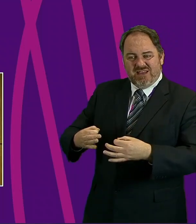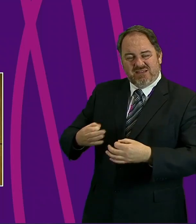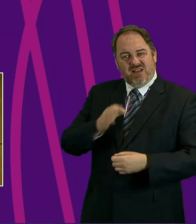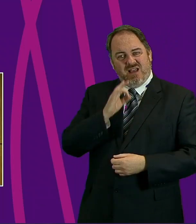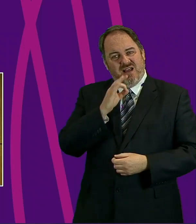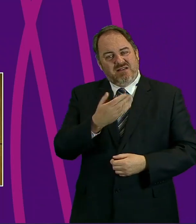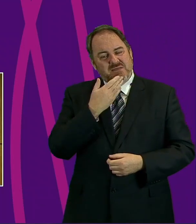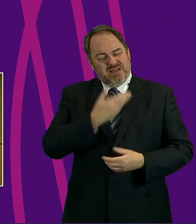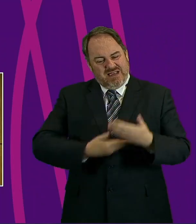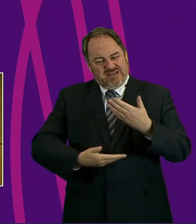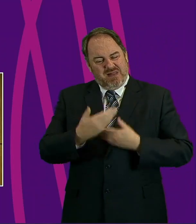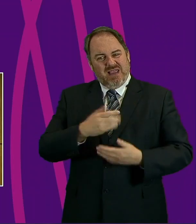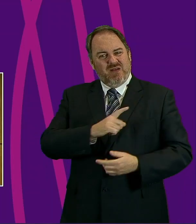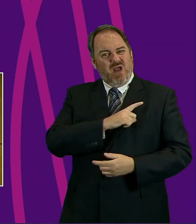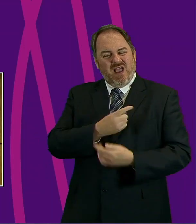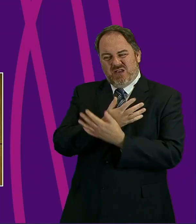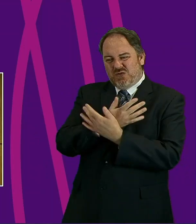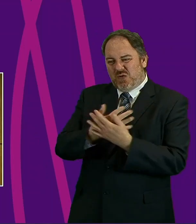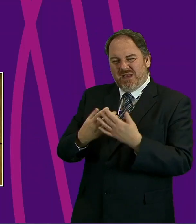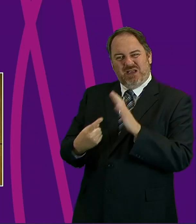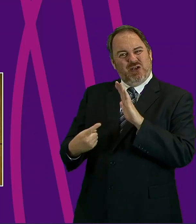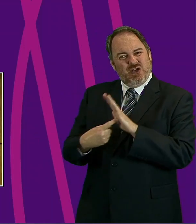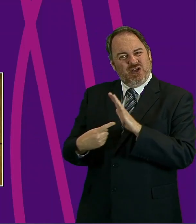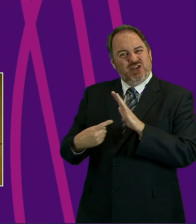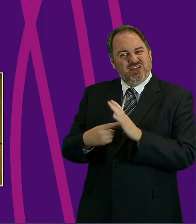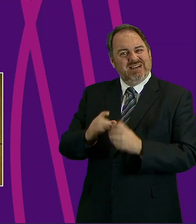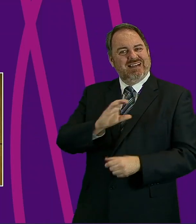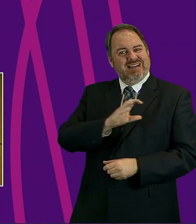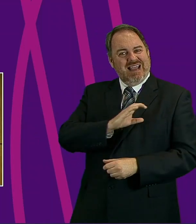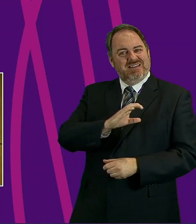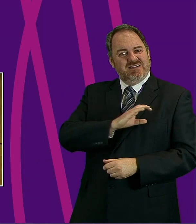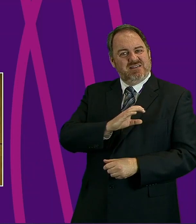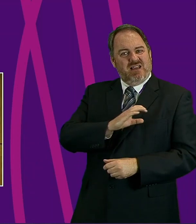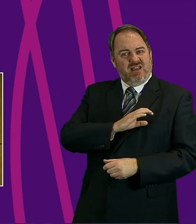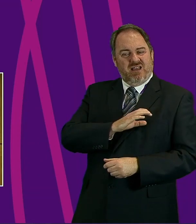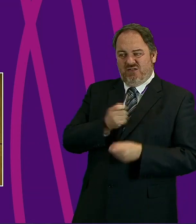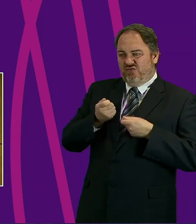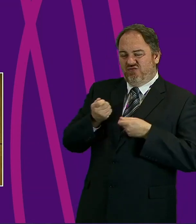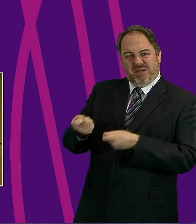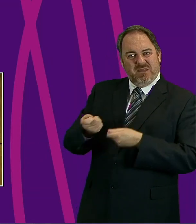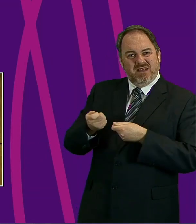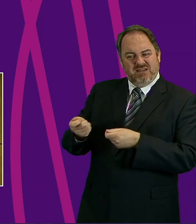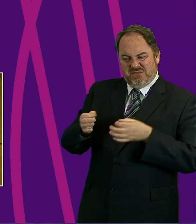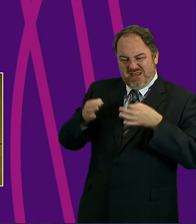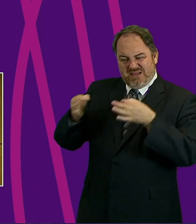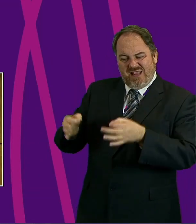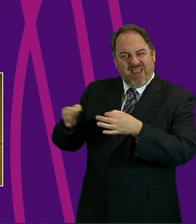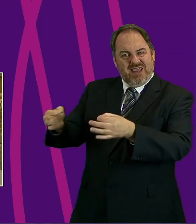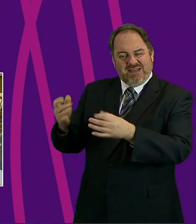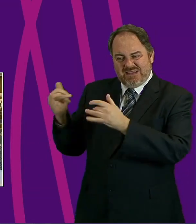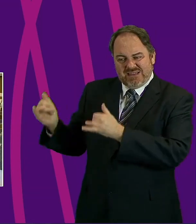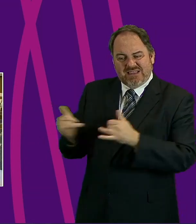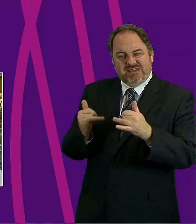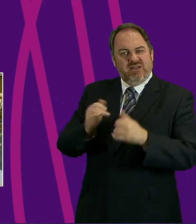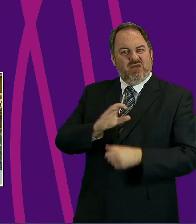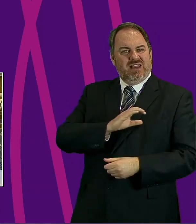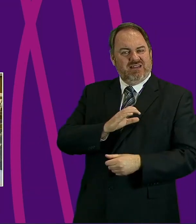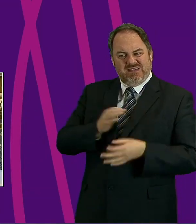to why so many urgent cancer cases, such as this one, have still yet to receive testing and treatment? First